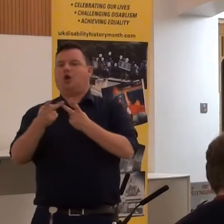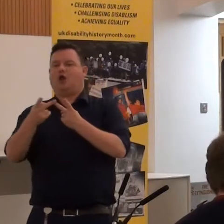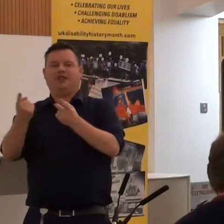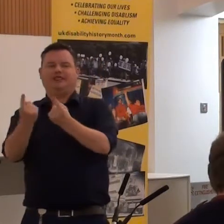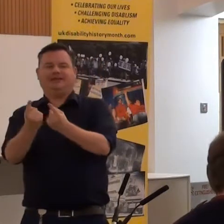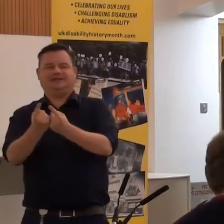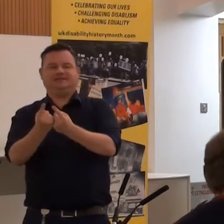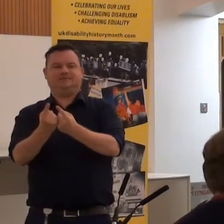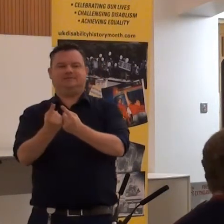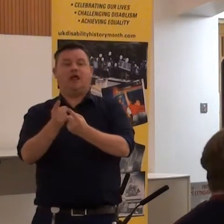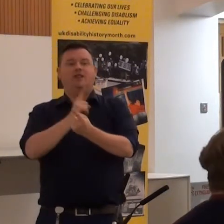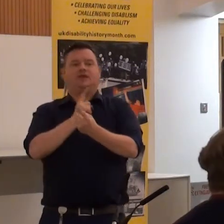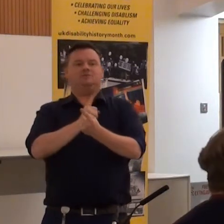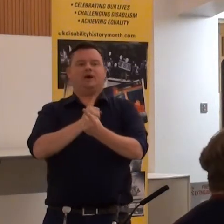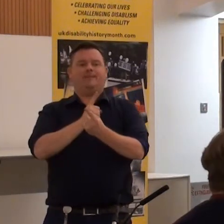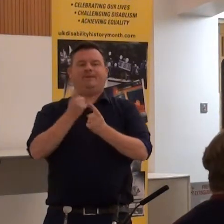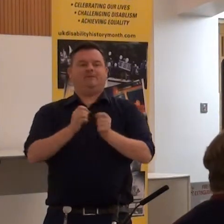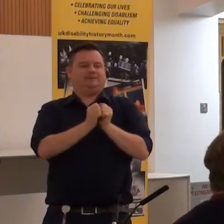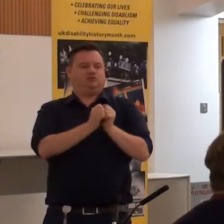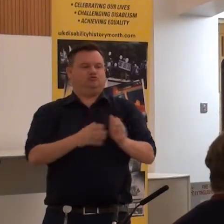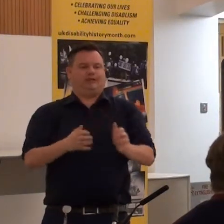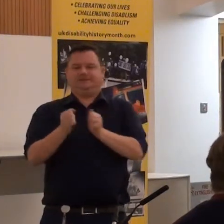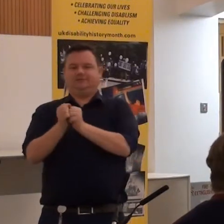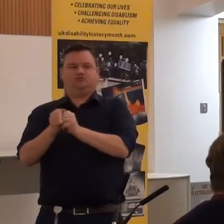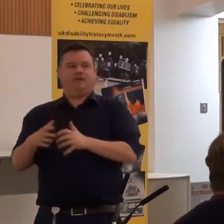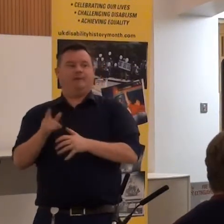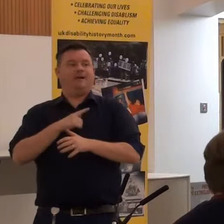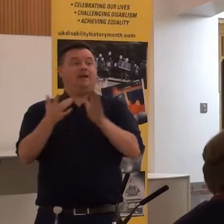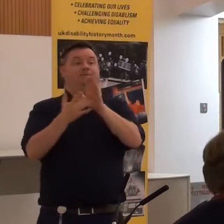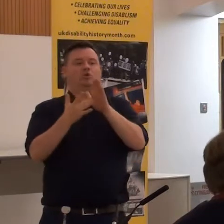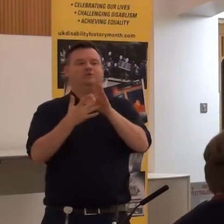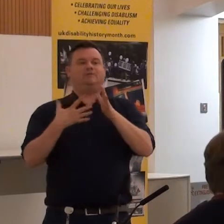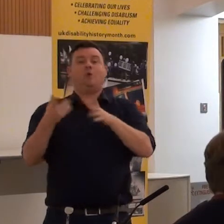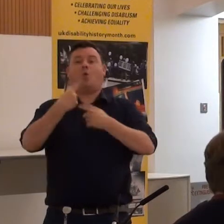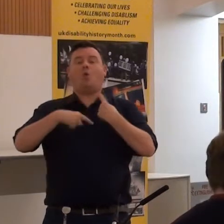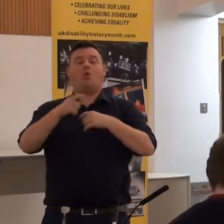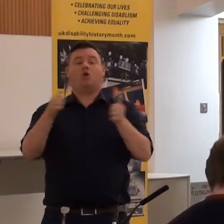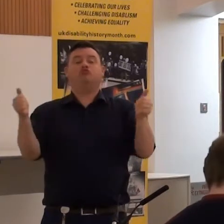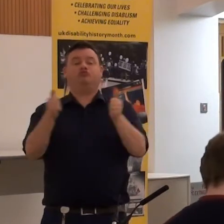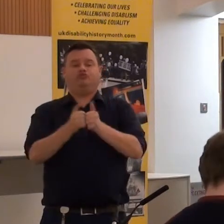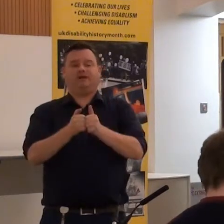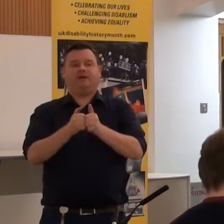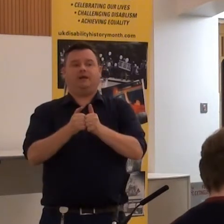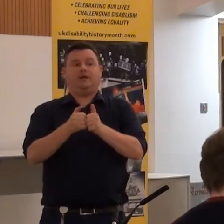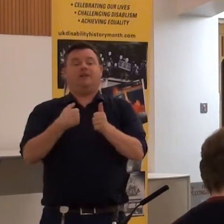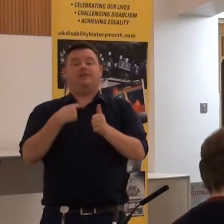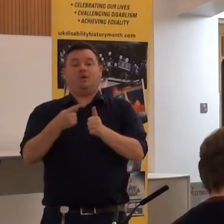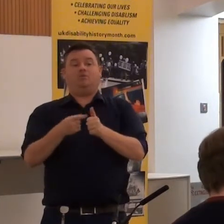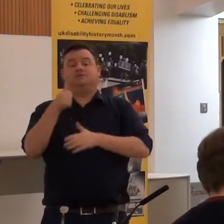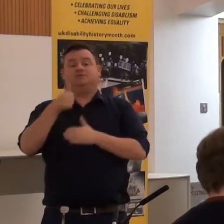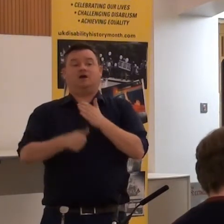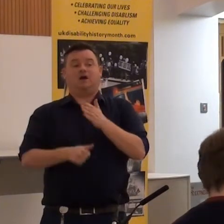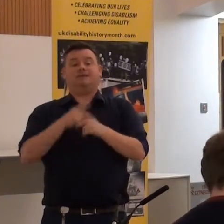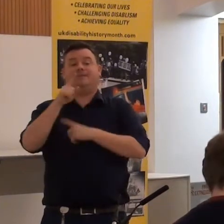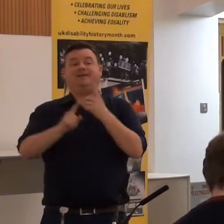things. That's why it's important to have a united programme when you do come together. Hopefully that will be starting for us now,